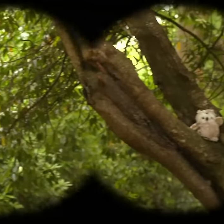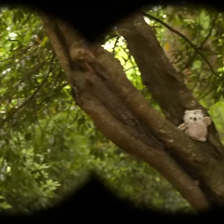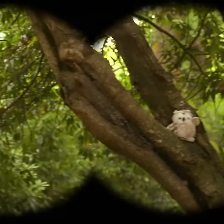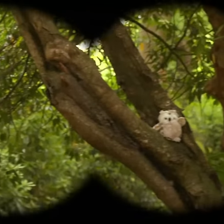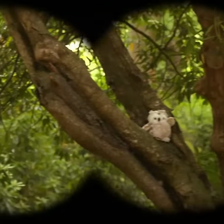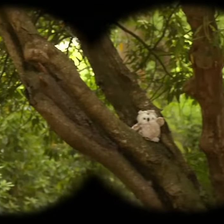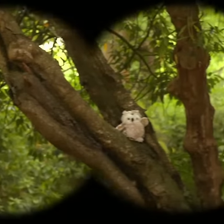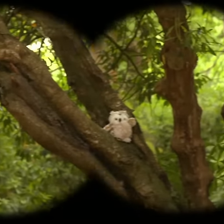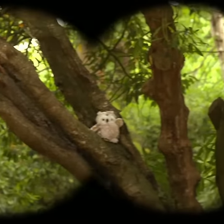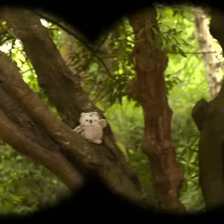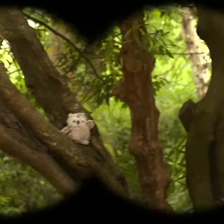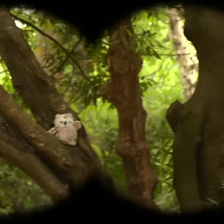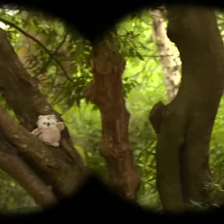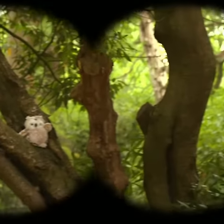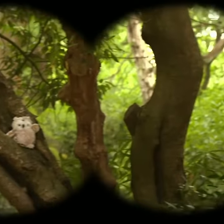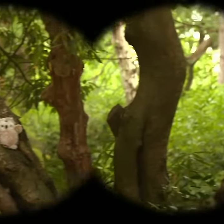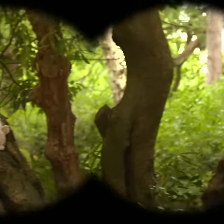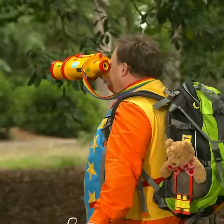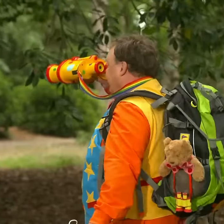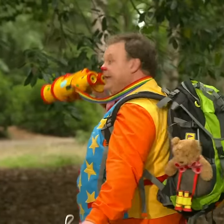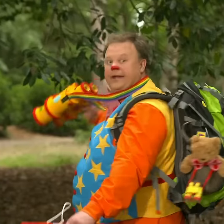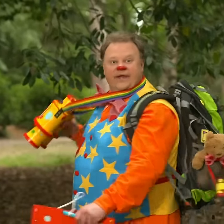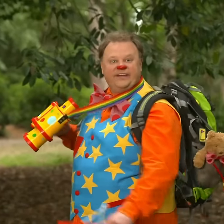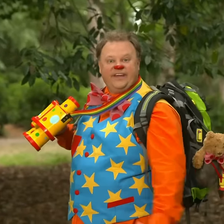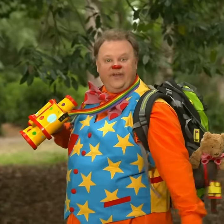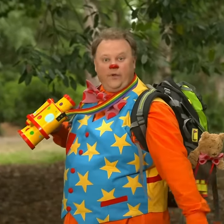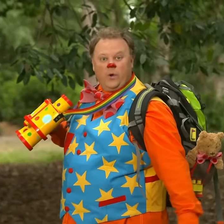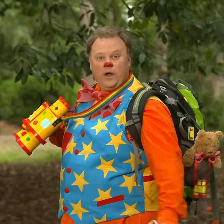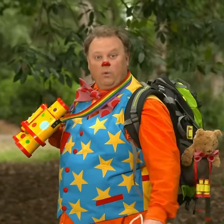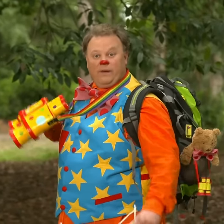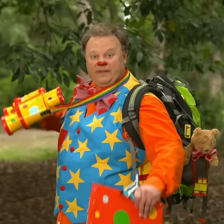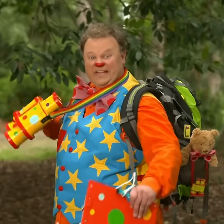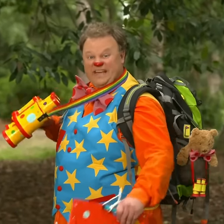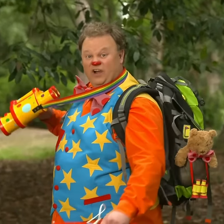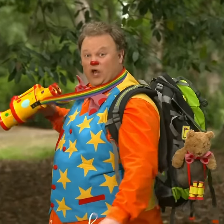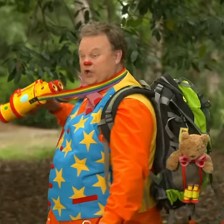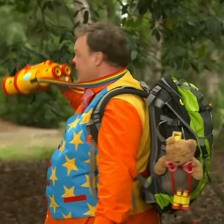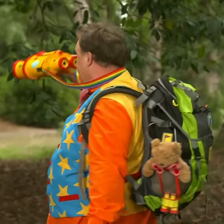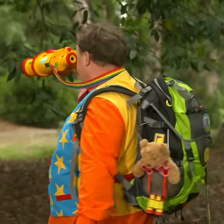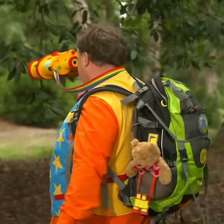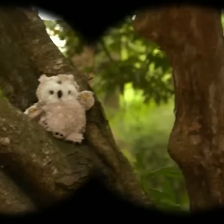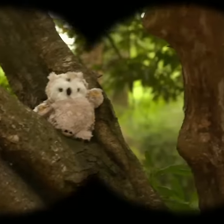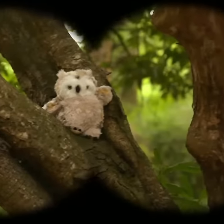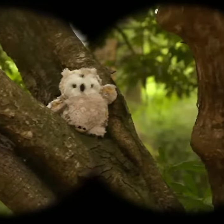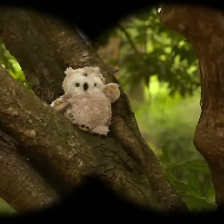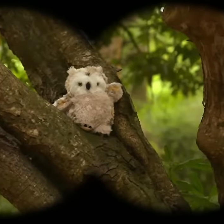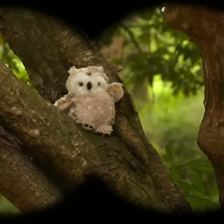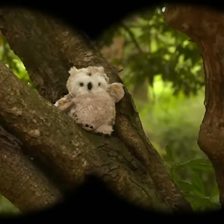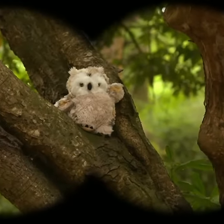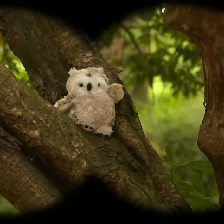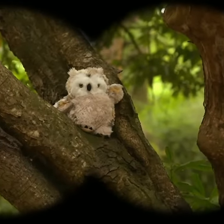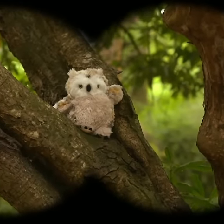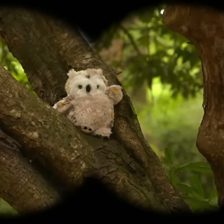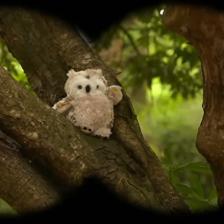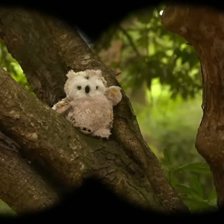I think I saw something, Mr. Tumble. Did you? What? Let's have a look. I think you're right. It's